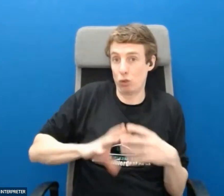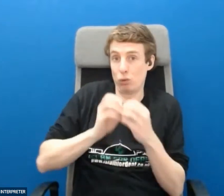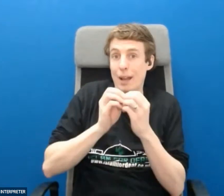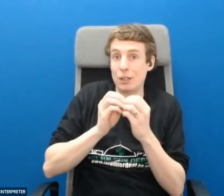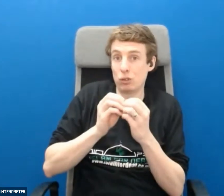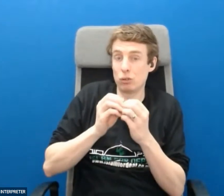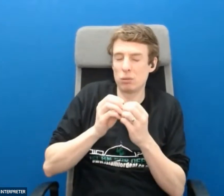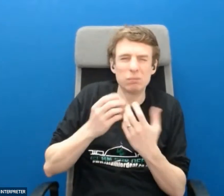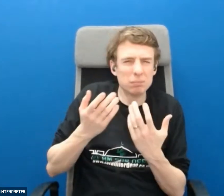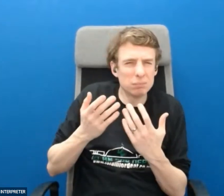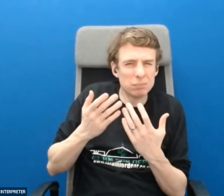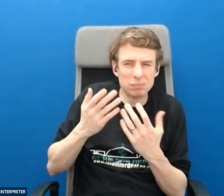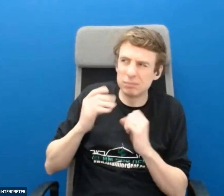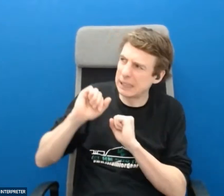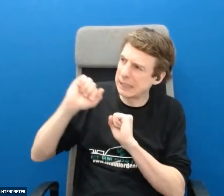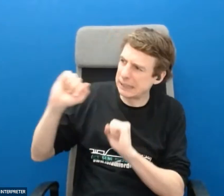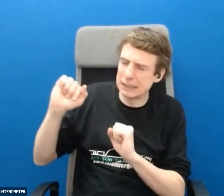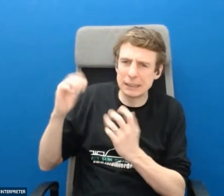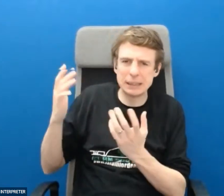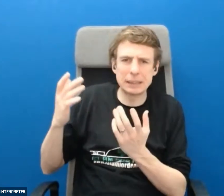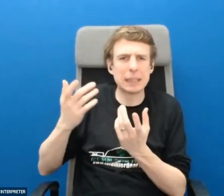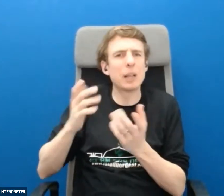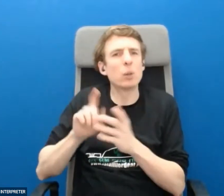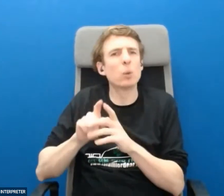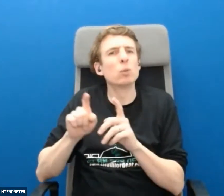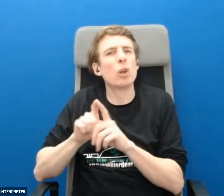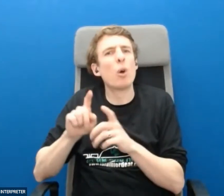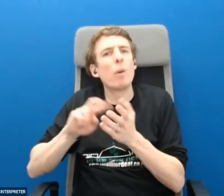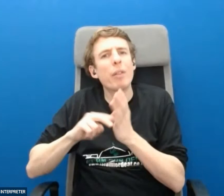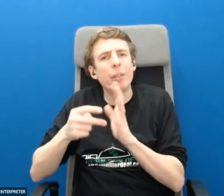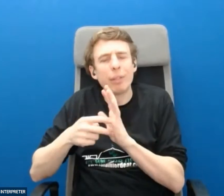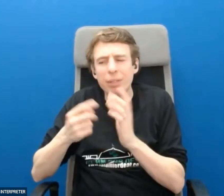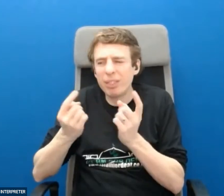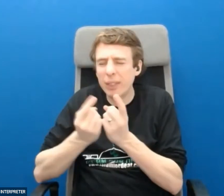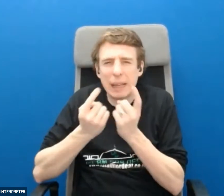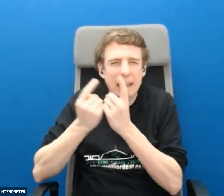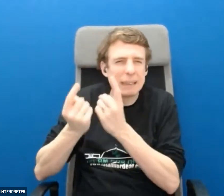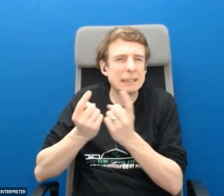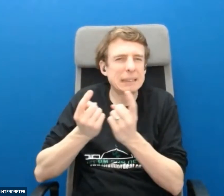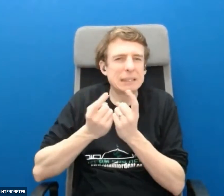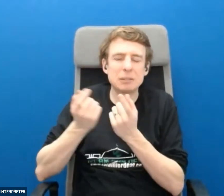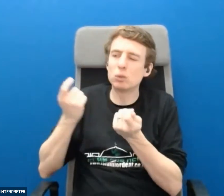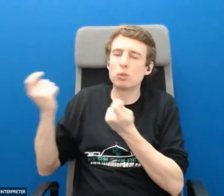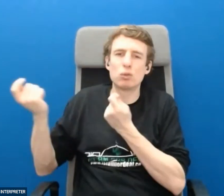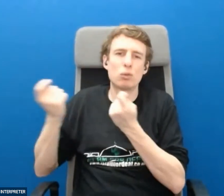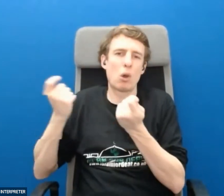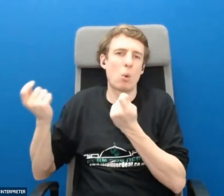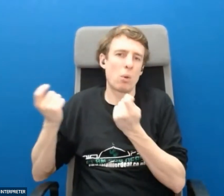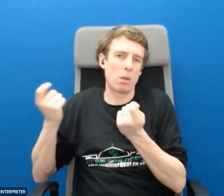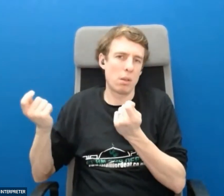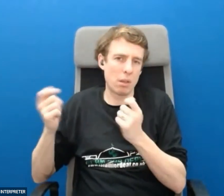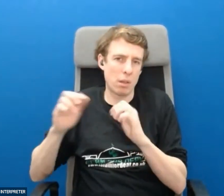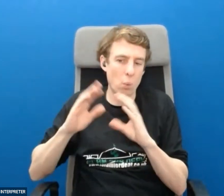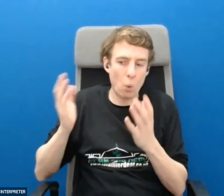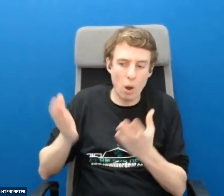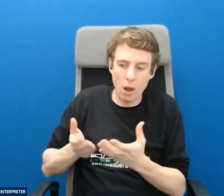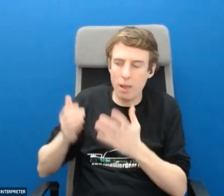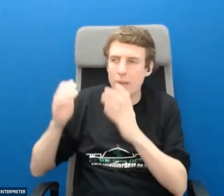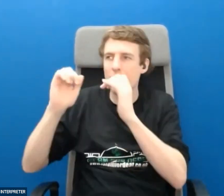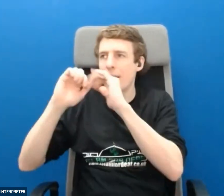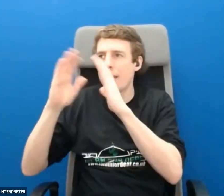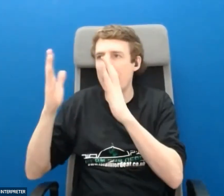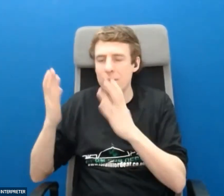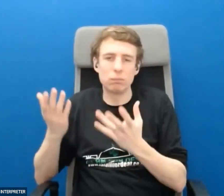the affairs? Is not within his hand the affairs of the heavens and the earth.